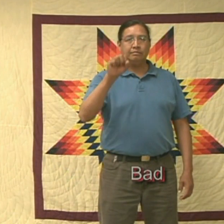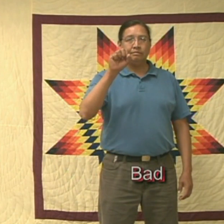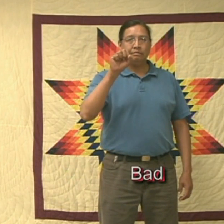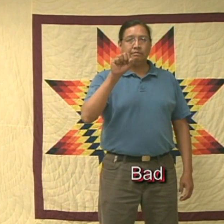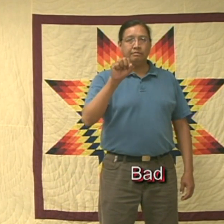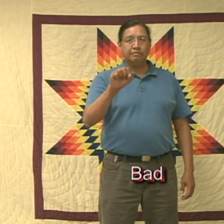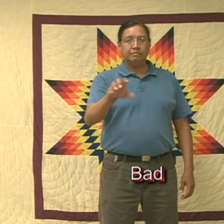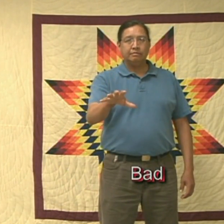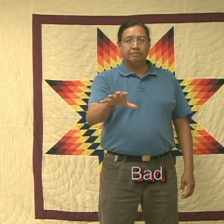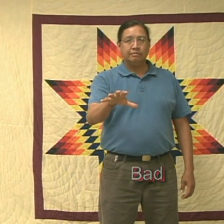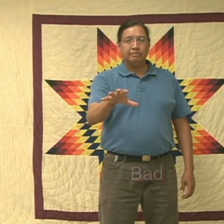Shicha.